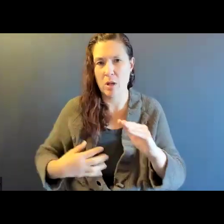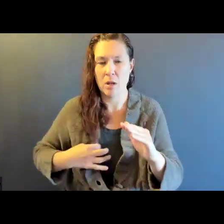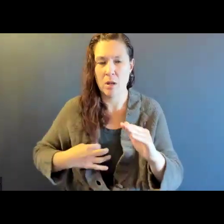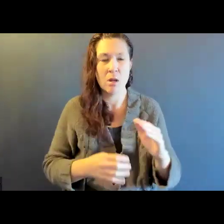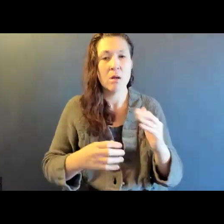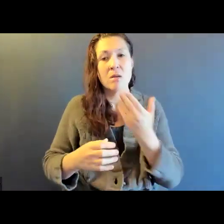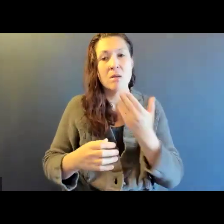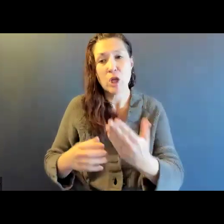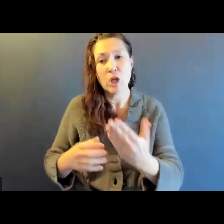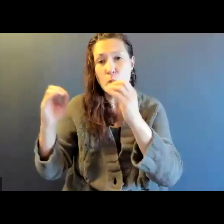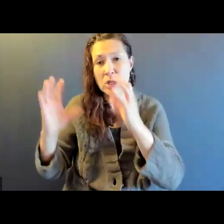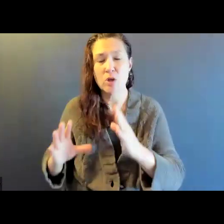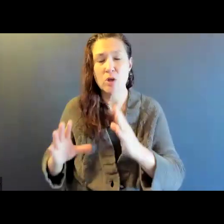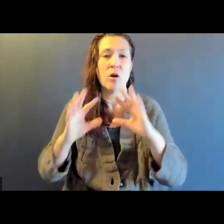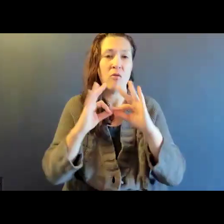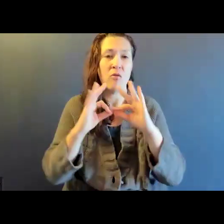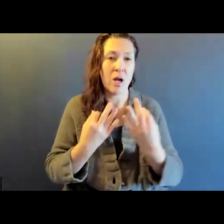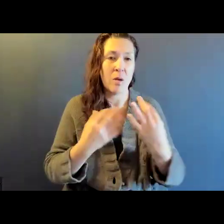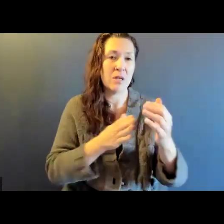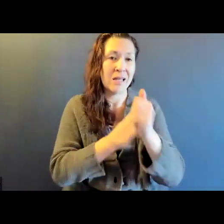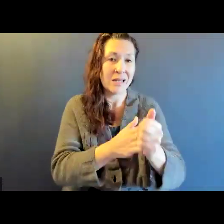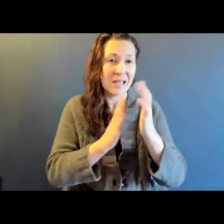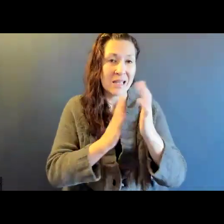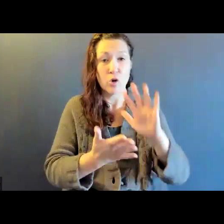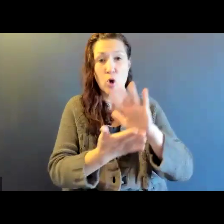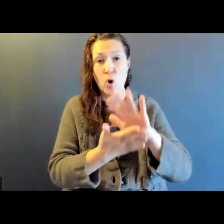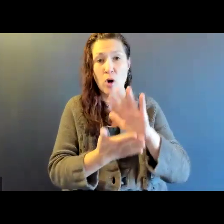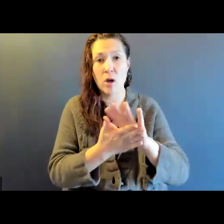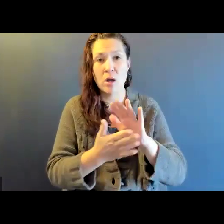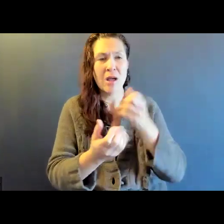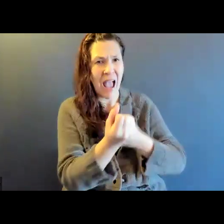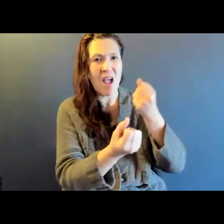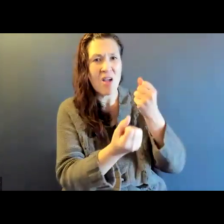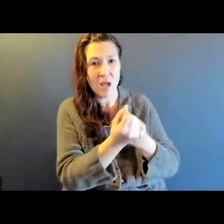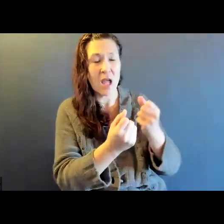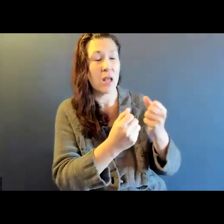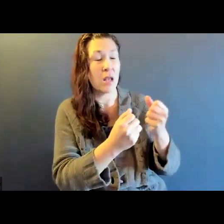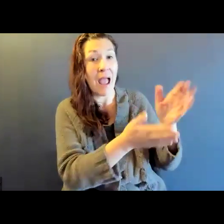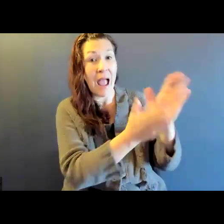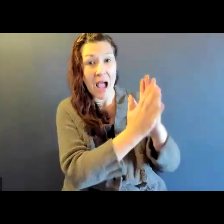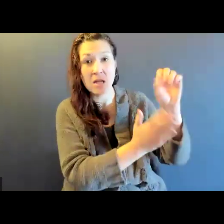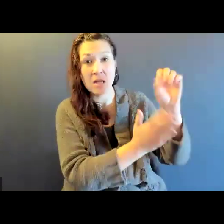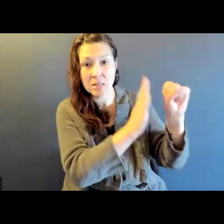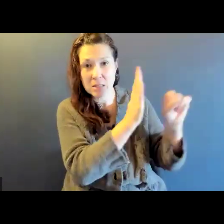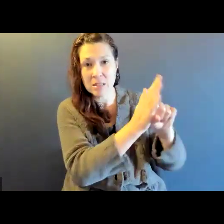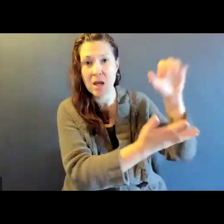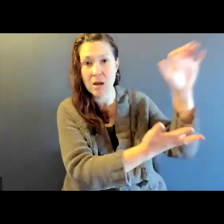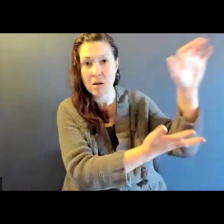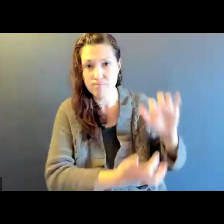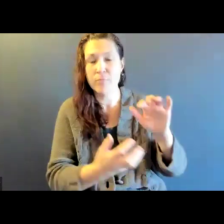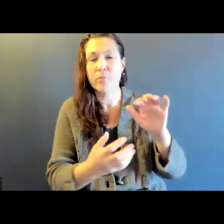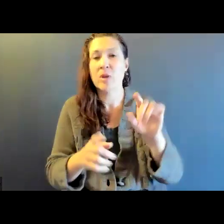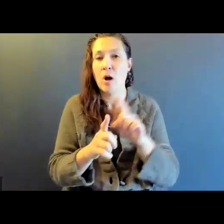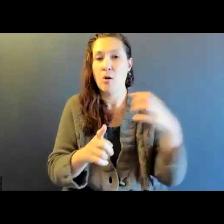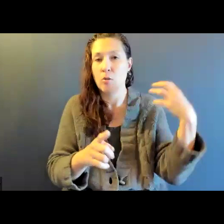and families, and leader, who've all advocated for this project for many years. And I also know Chair Robinson and Vice